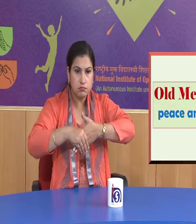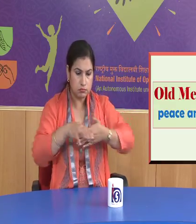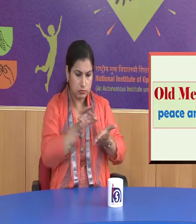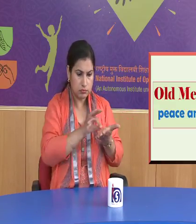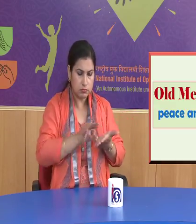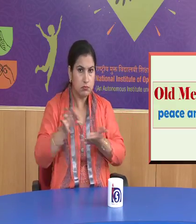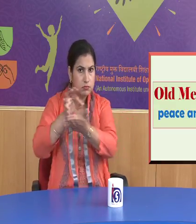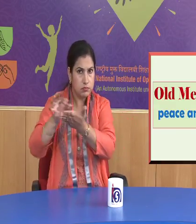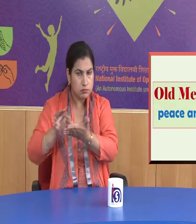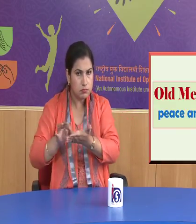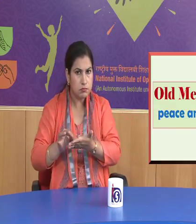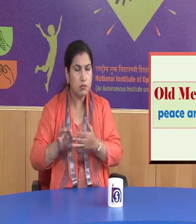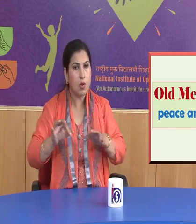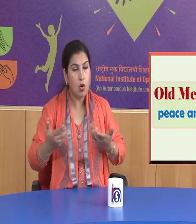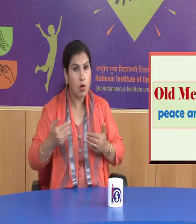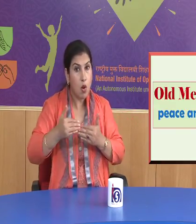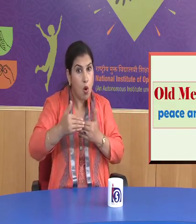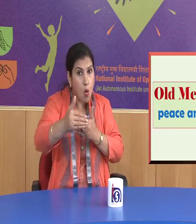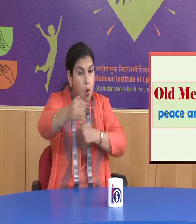or a long-term treaty